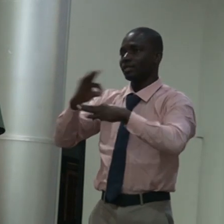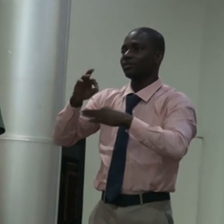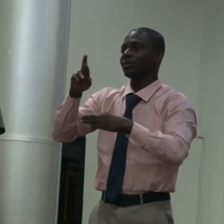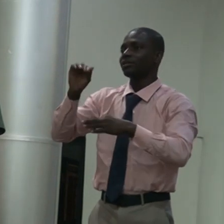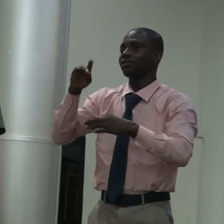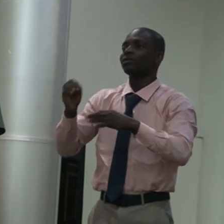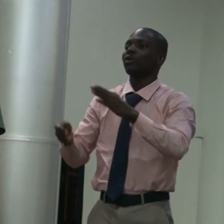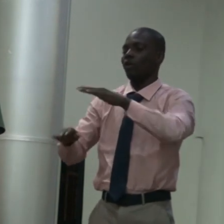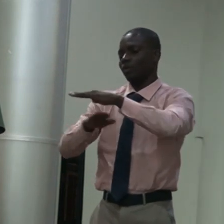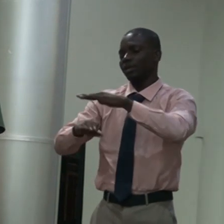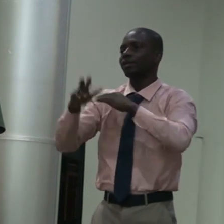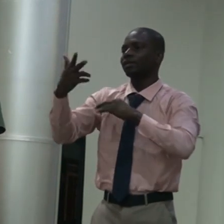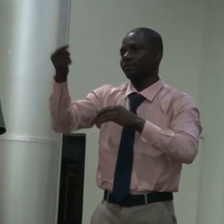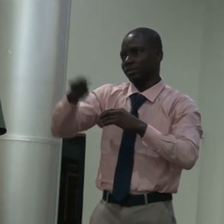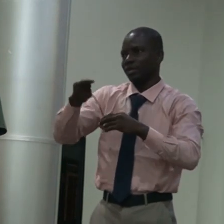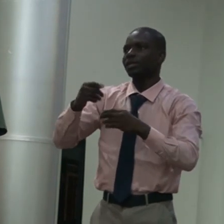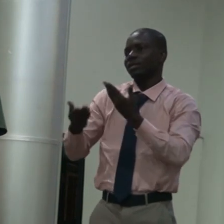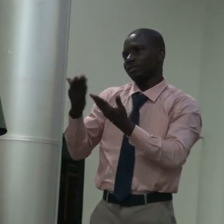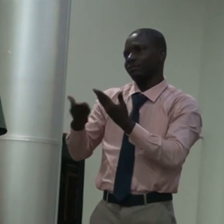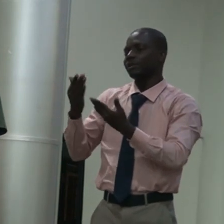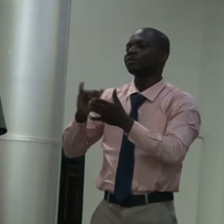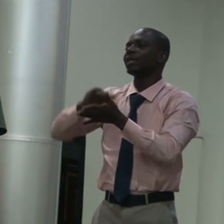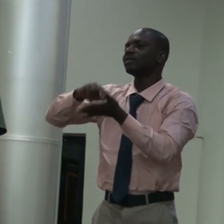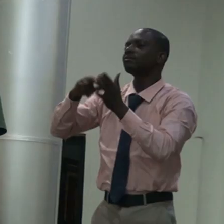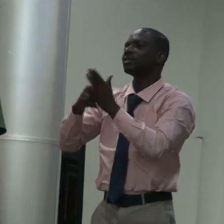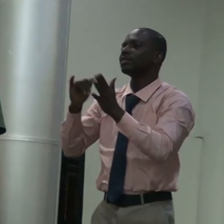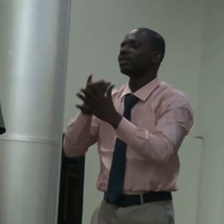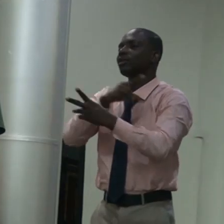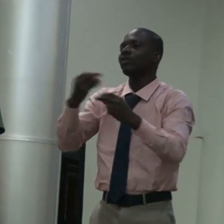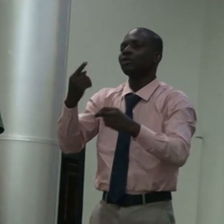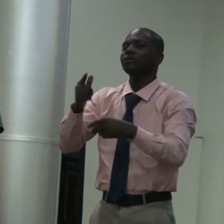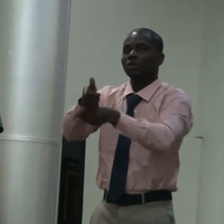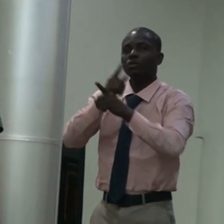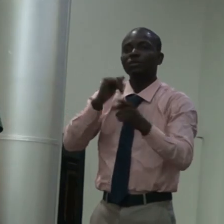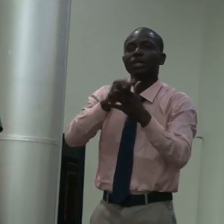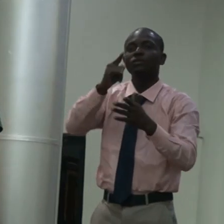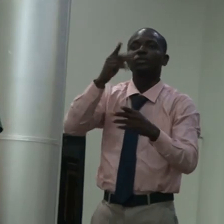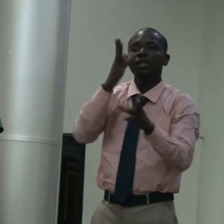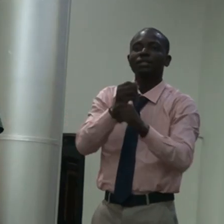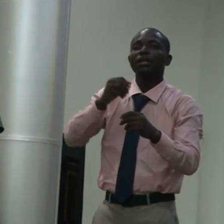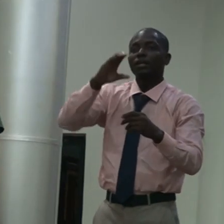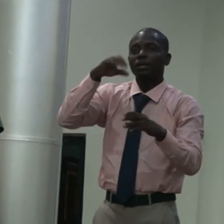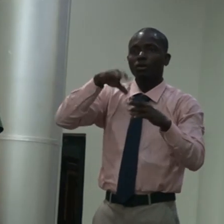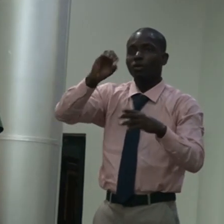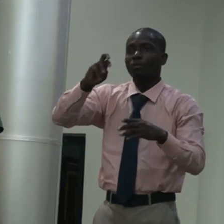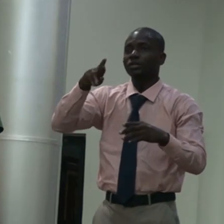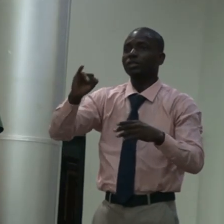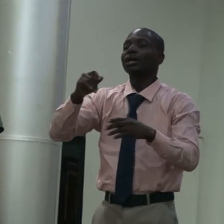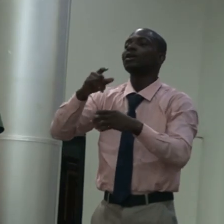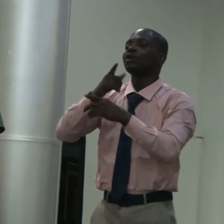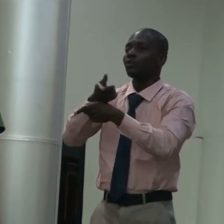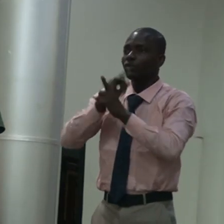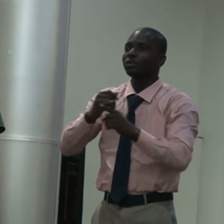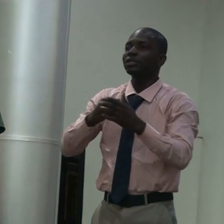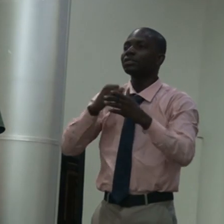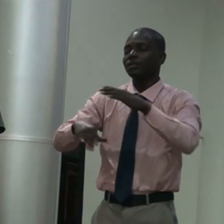rates under 3%. Simply, that means that none of the loans we are taking, particularly the commercial loans, is within the